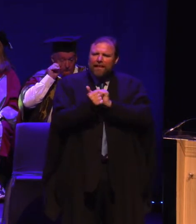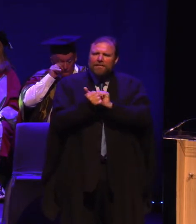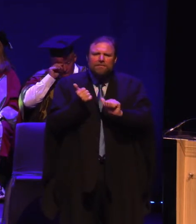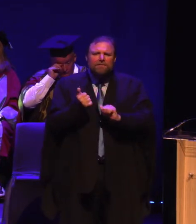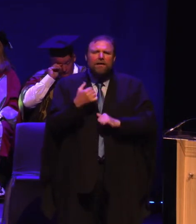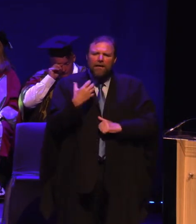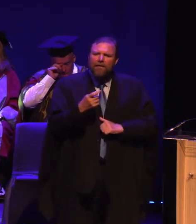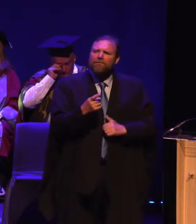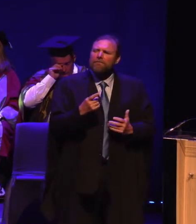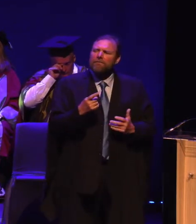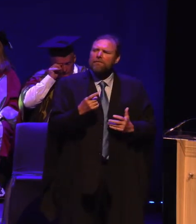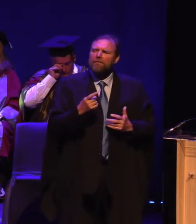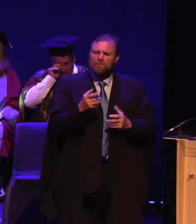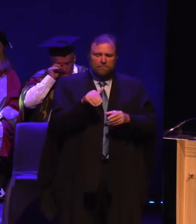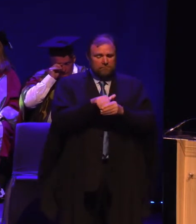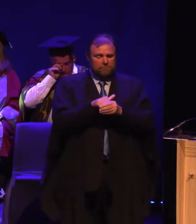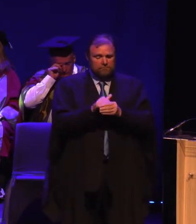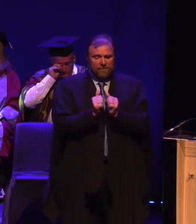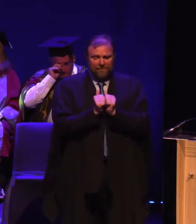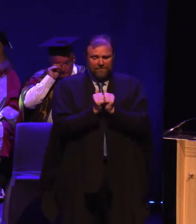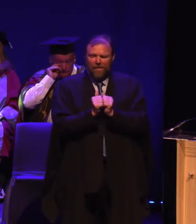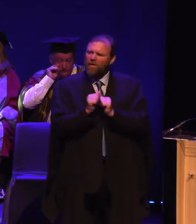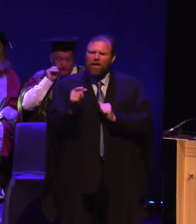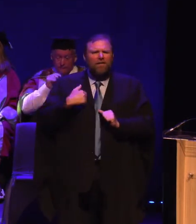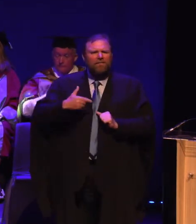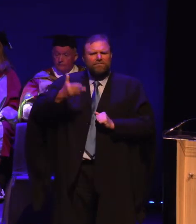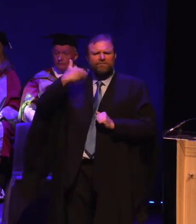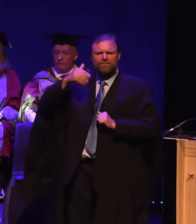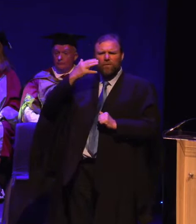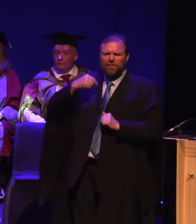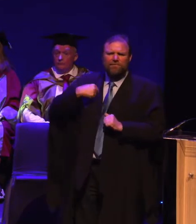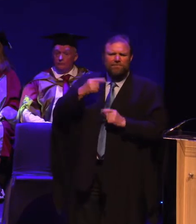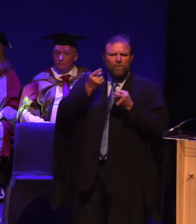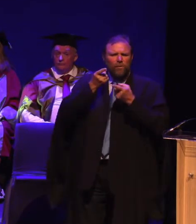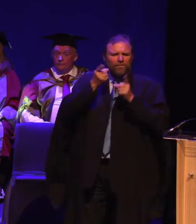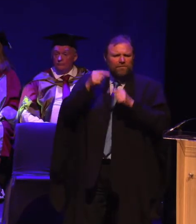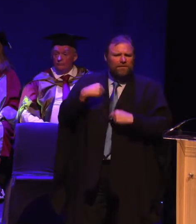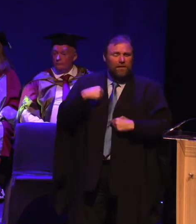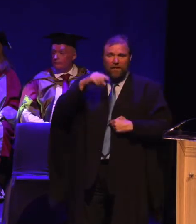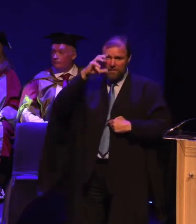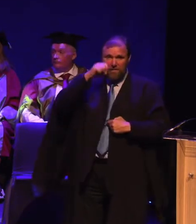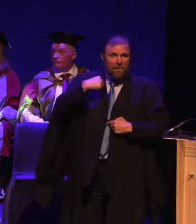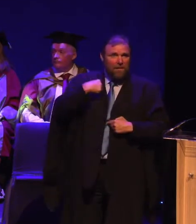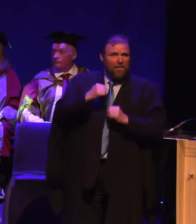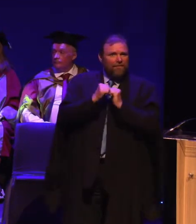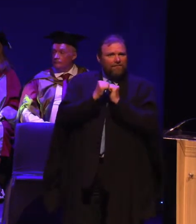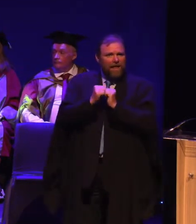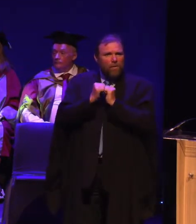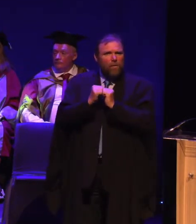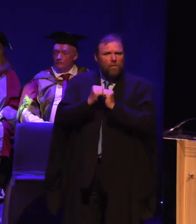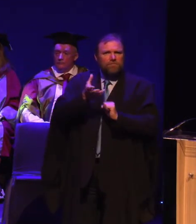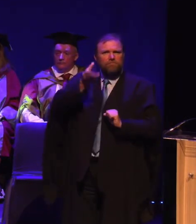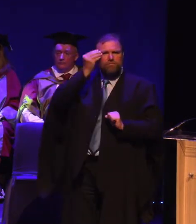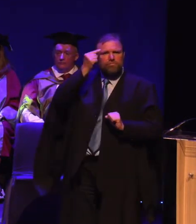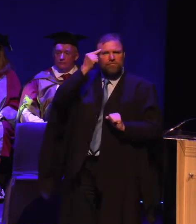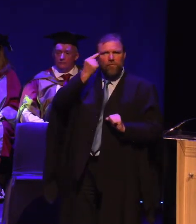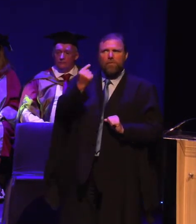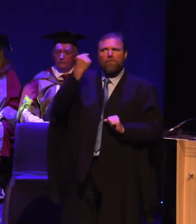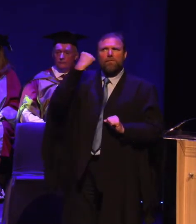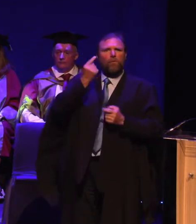can go back a long, long time to when I was at university and remembering the values that I got from